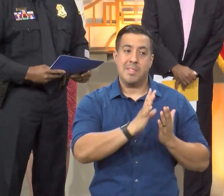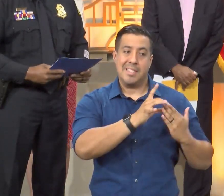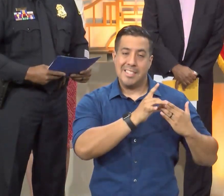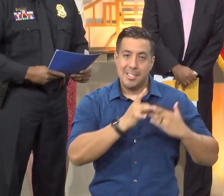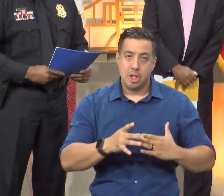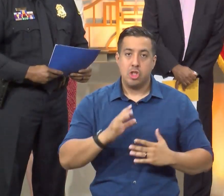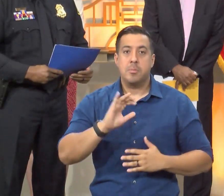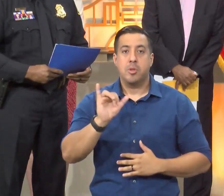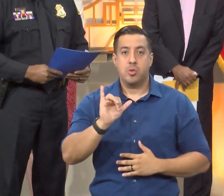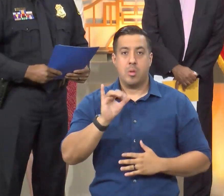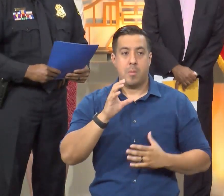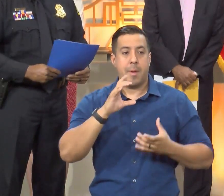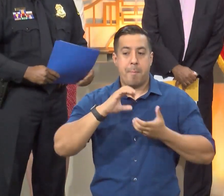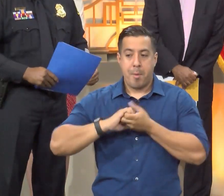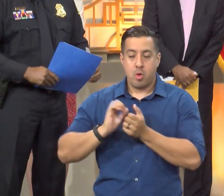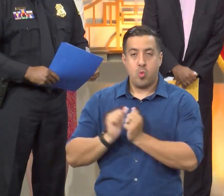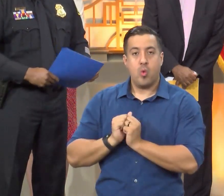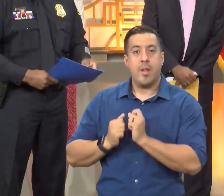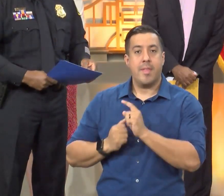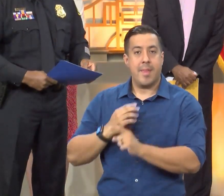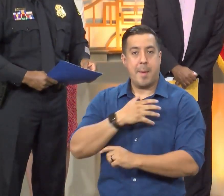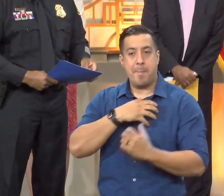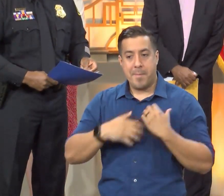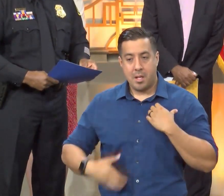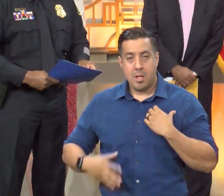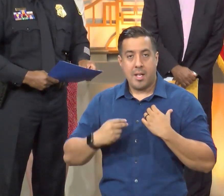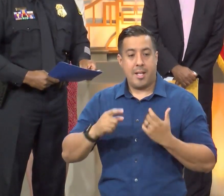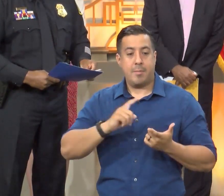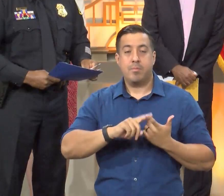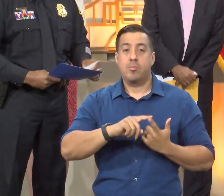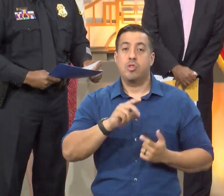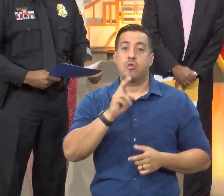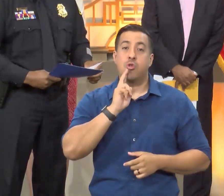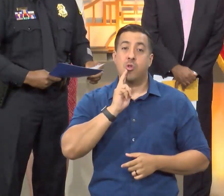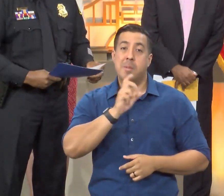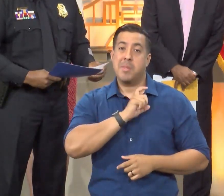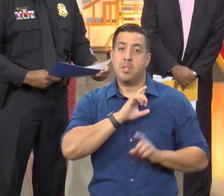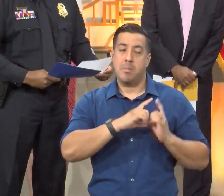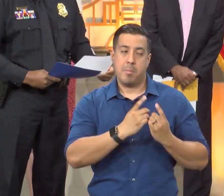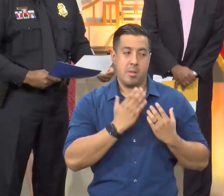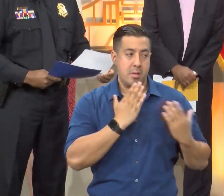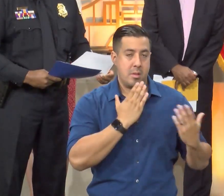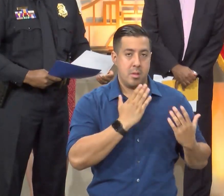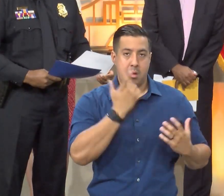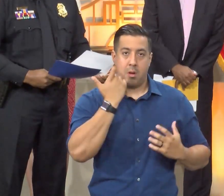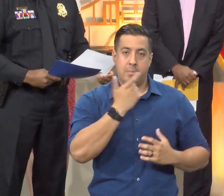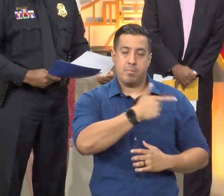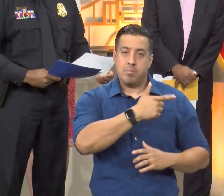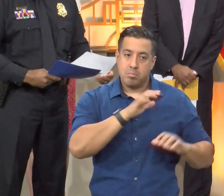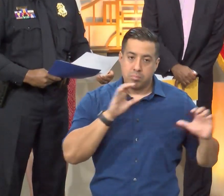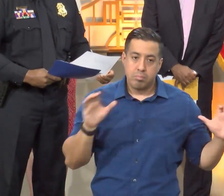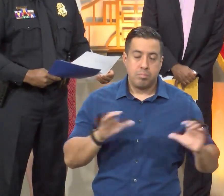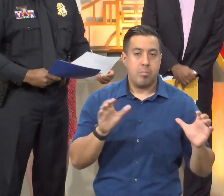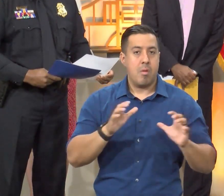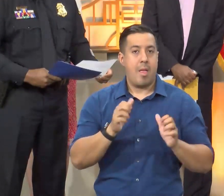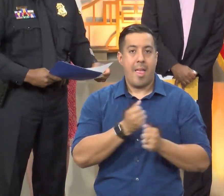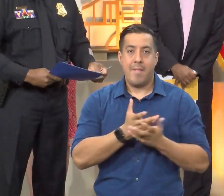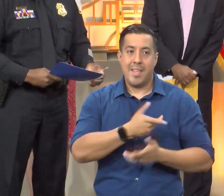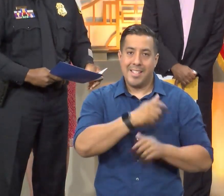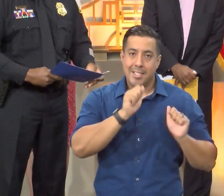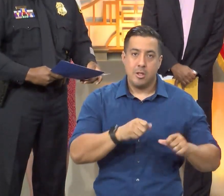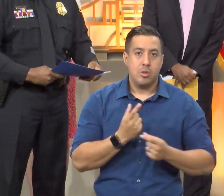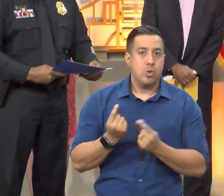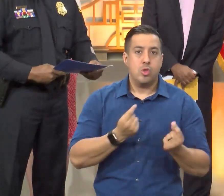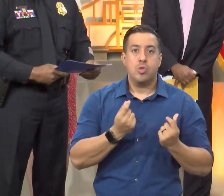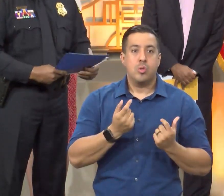and partnership with Mayor Turner and our Houston Police Departments. Their efforts to do absolutely everything within